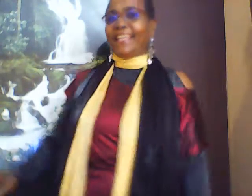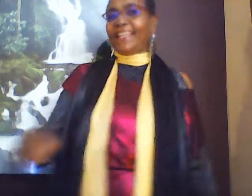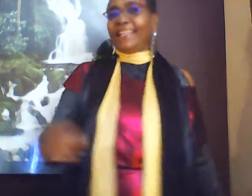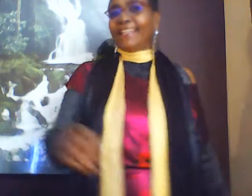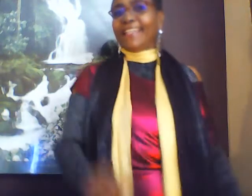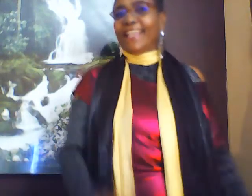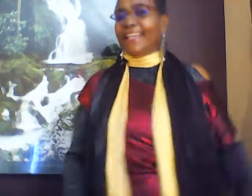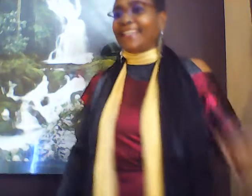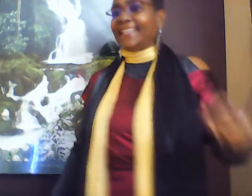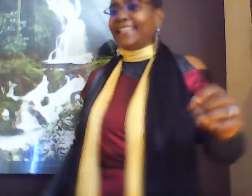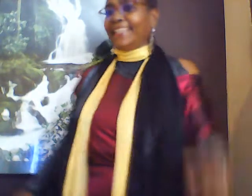tablés, guéris.